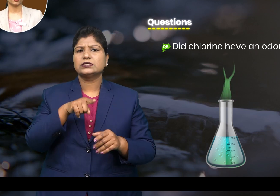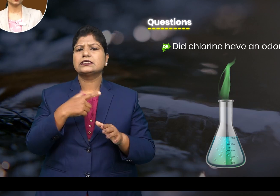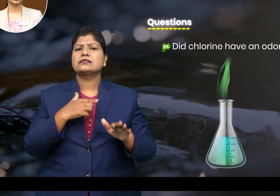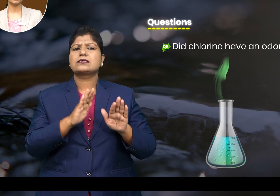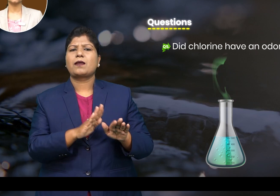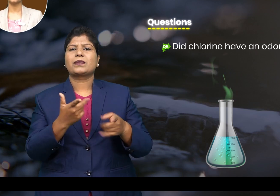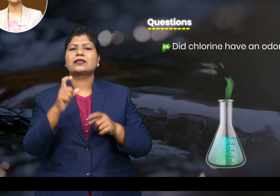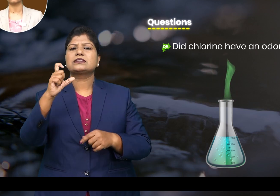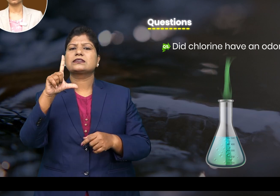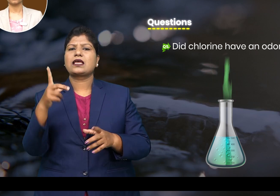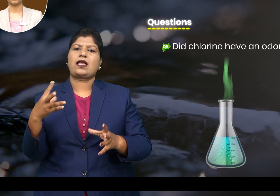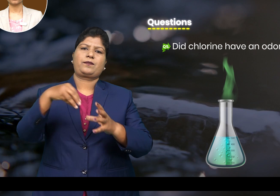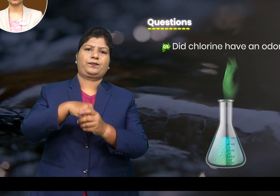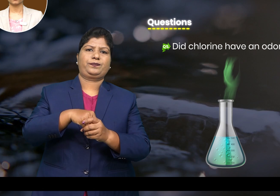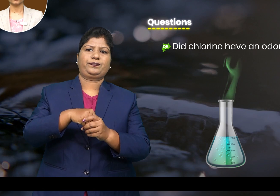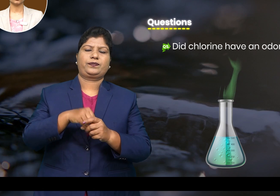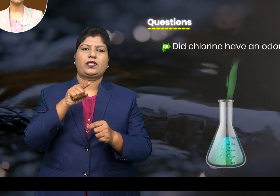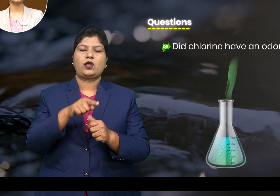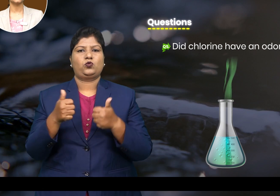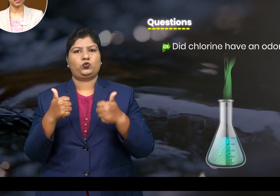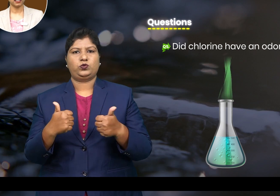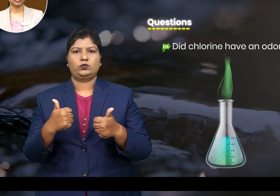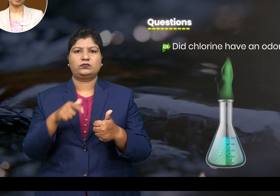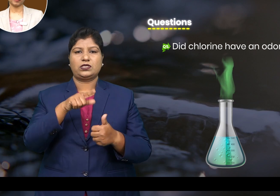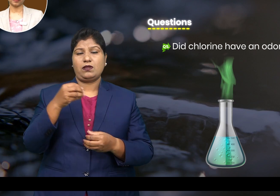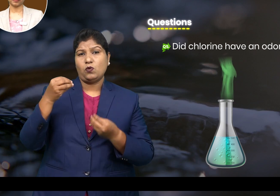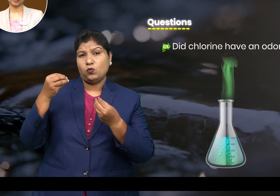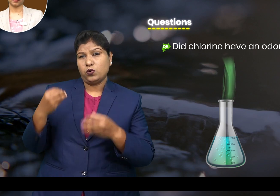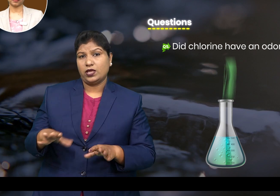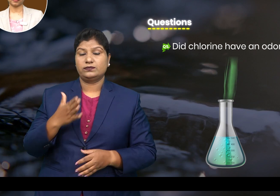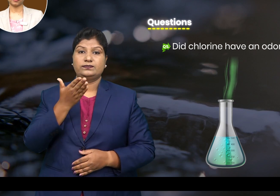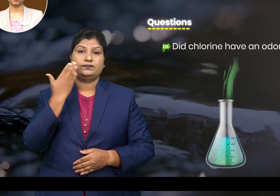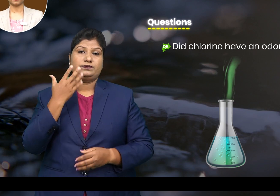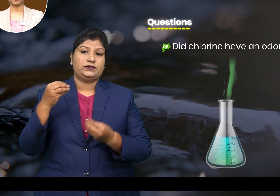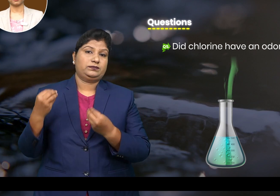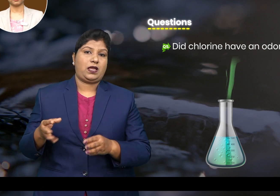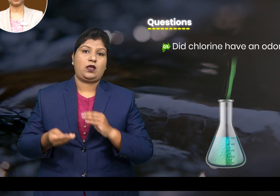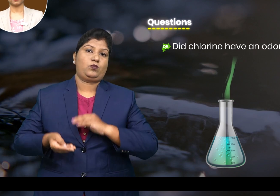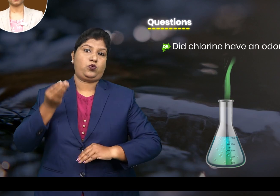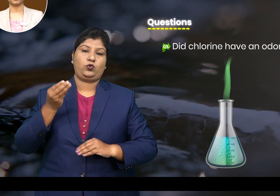chlorine you smell, the purer, the worse the smell.